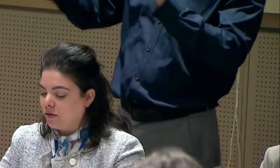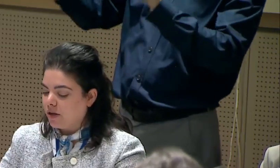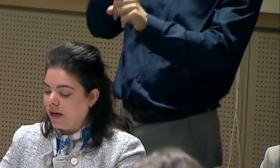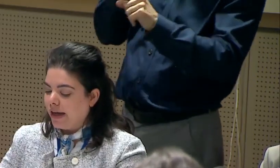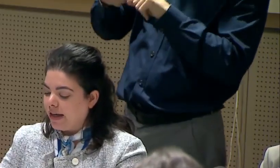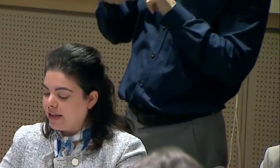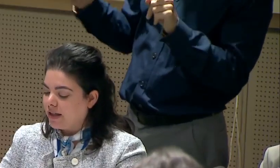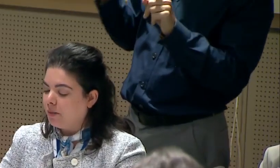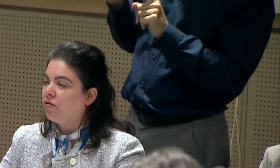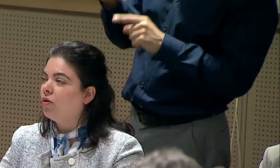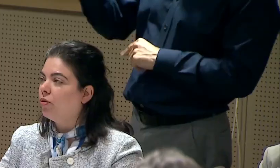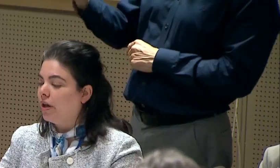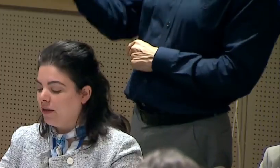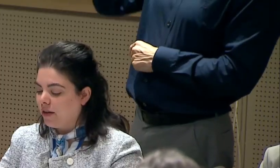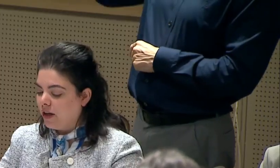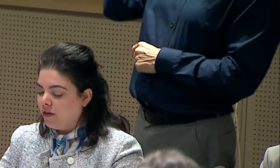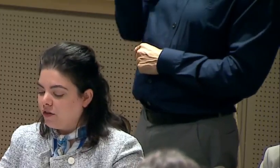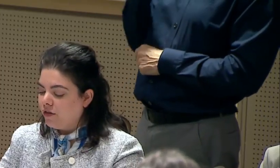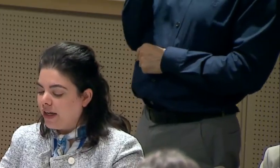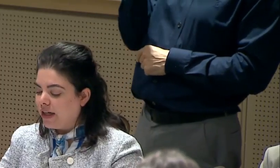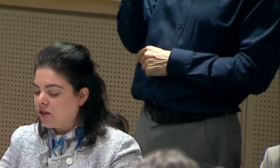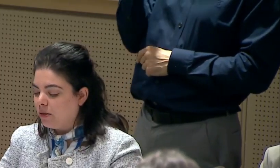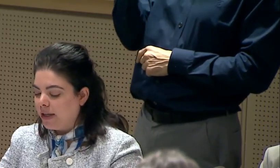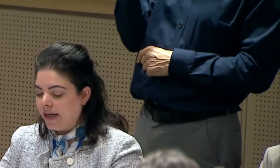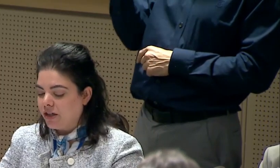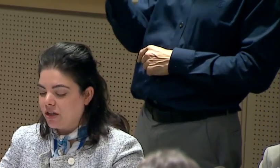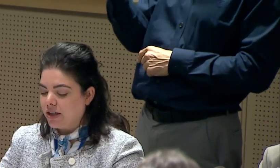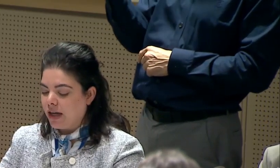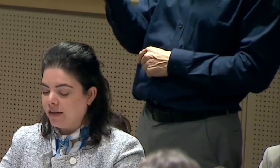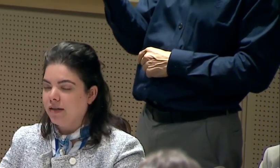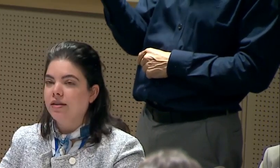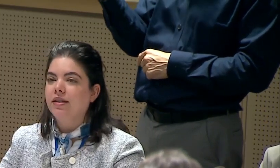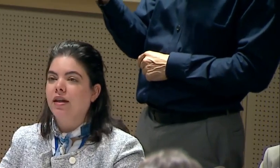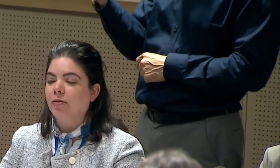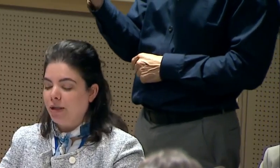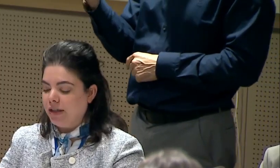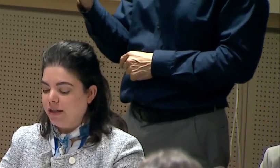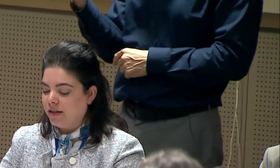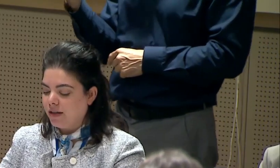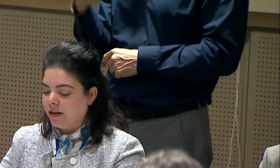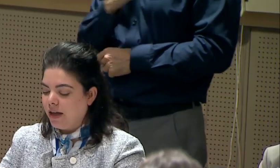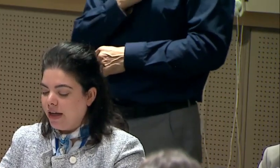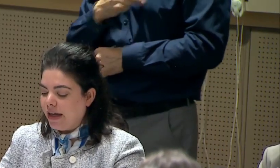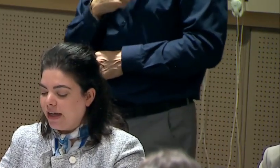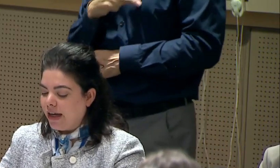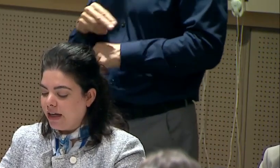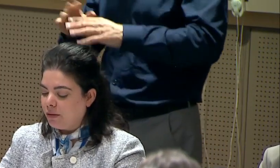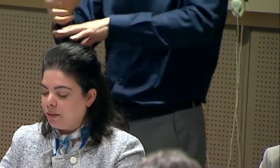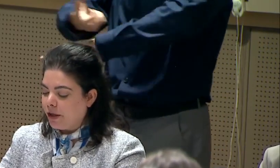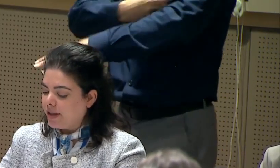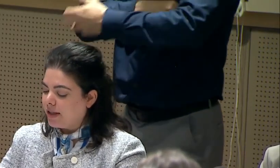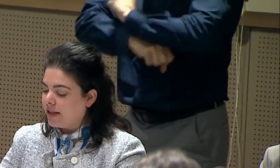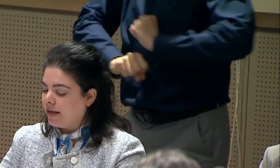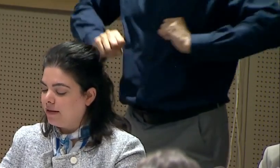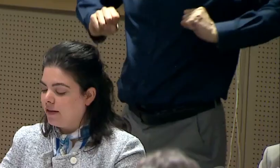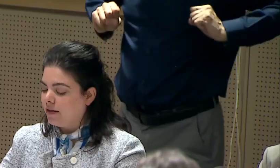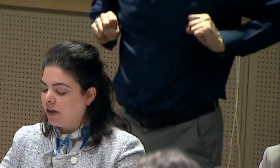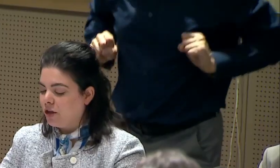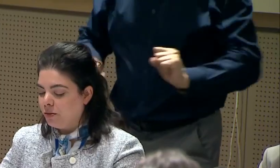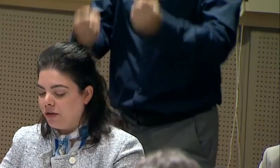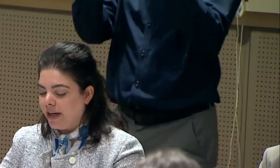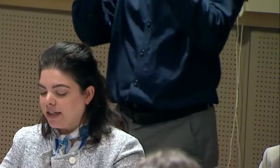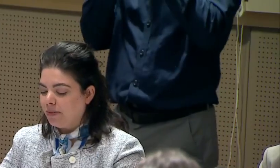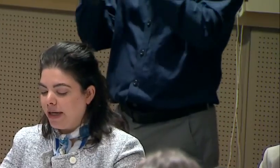Malta took a key step forward, fulfilling its obligations under the CRPD. In line with the